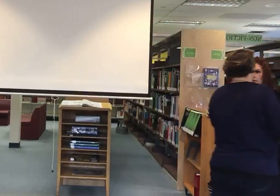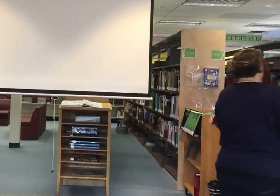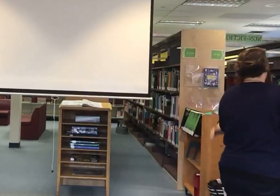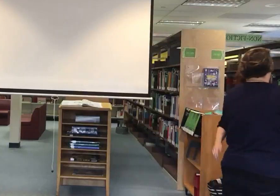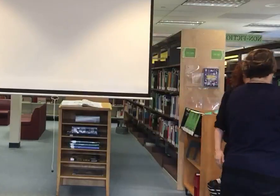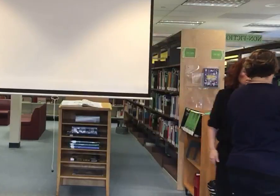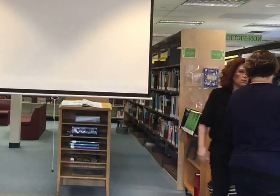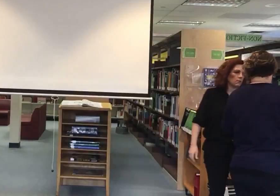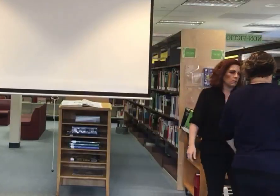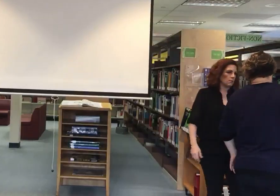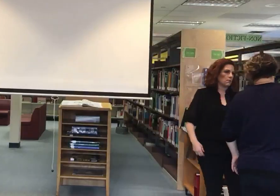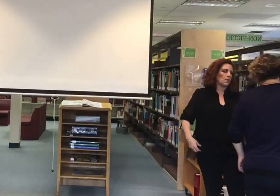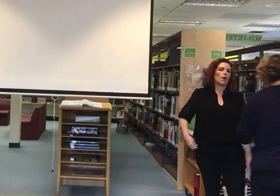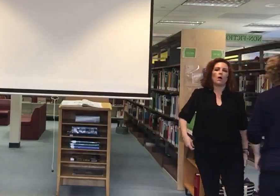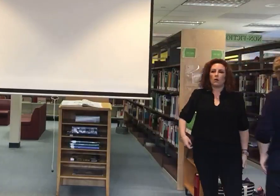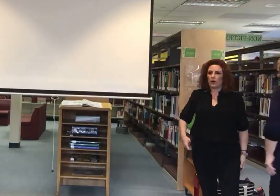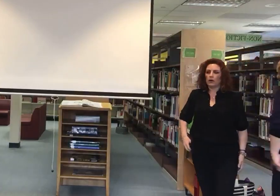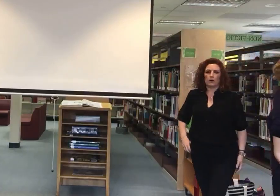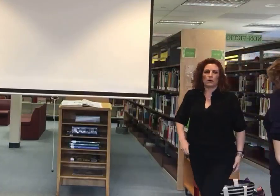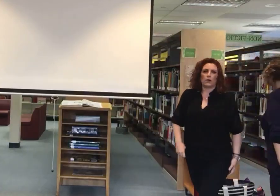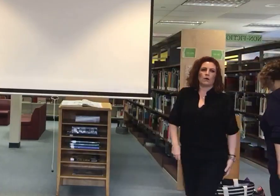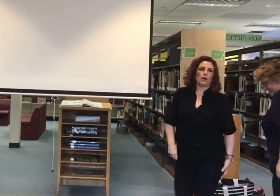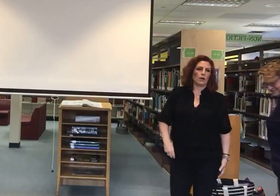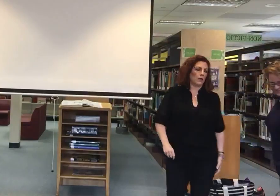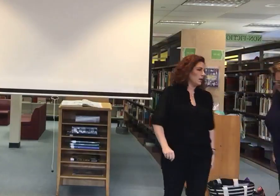Yeah, only cross your name off if you don't want to.